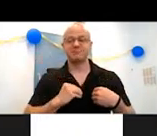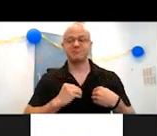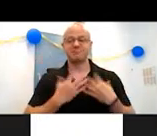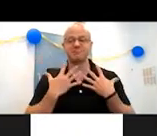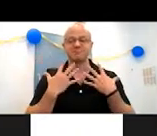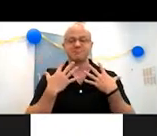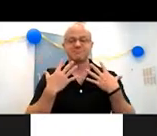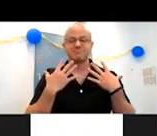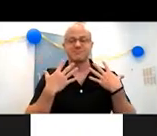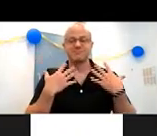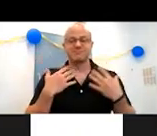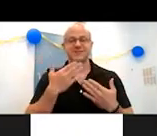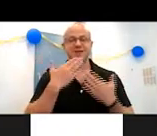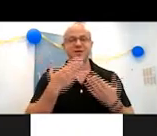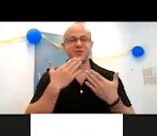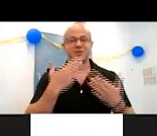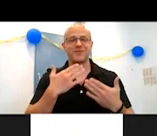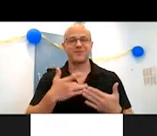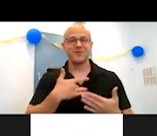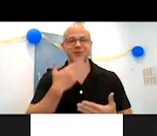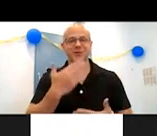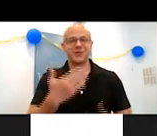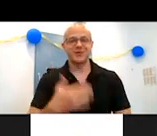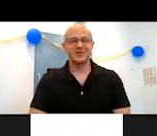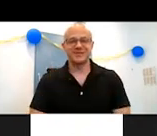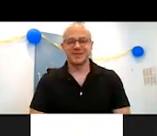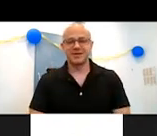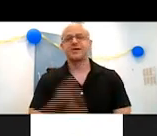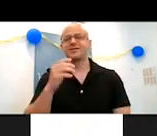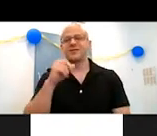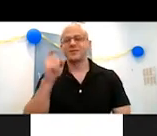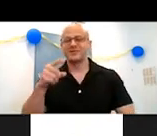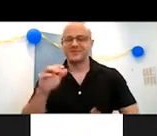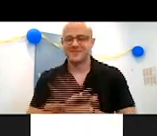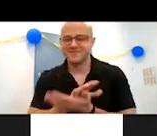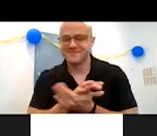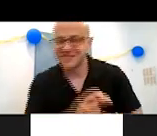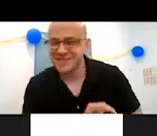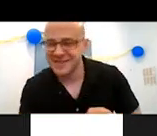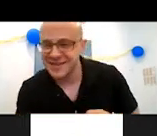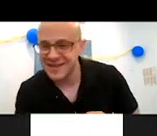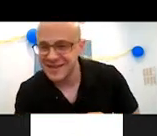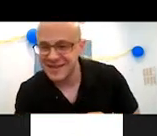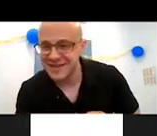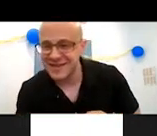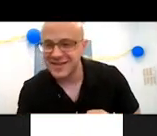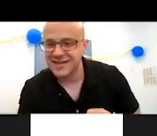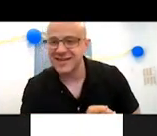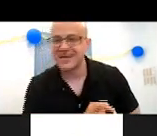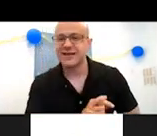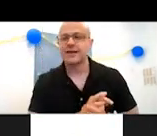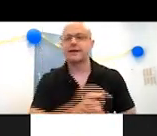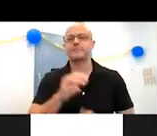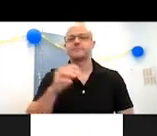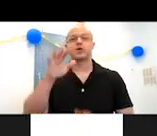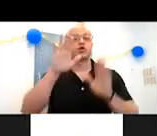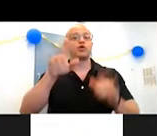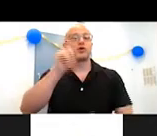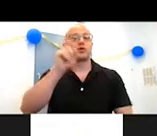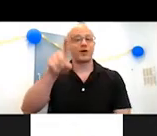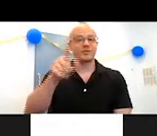I guess, without any questions, that means I'm a good teacher. Very inspiring, thank you. Oh wait, there's a